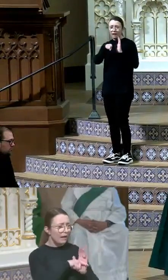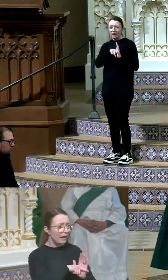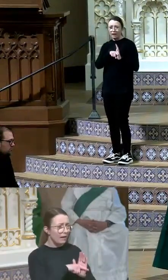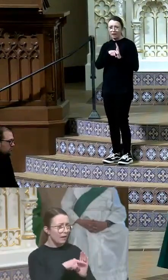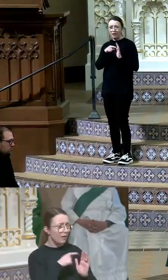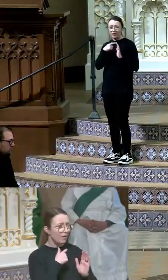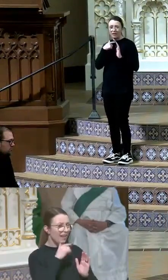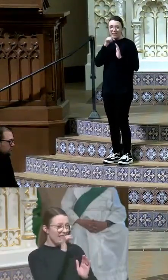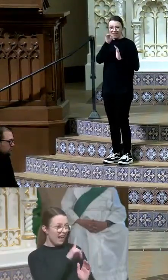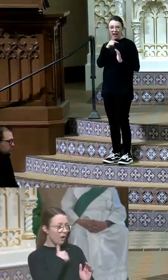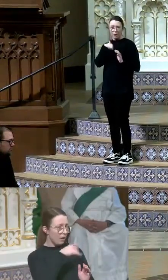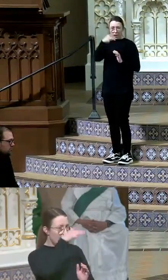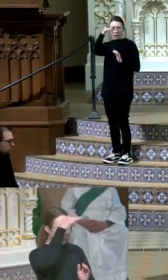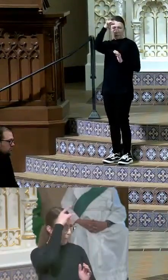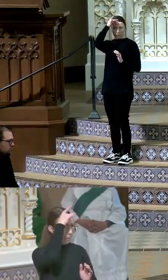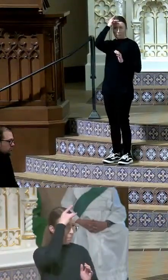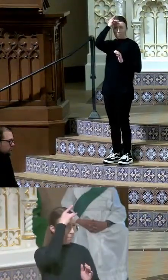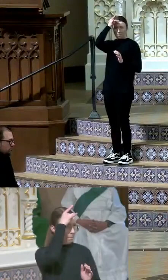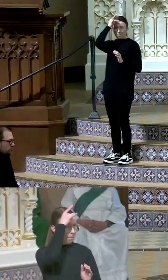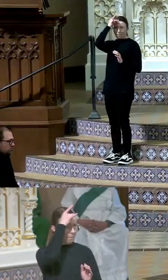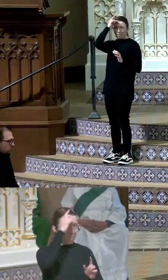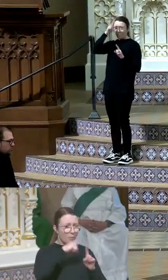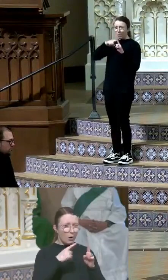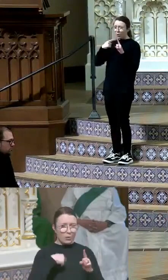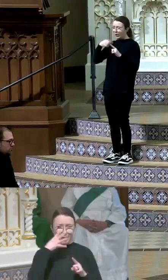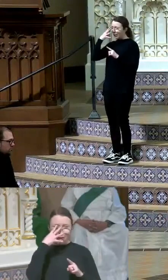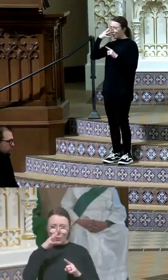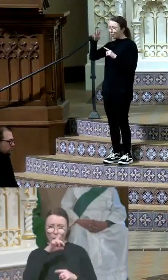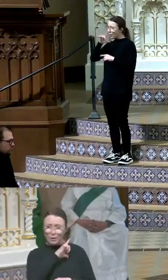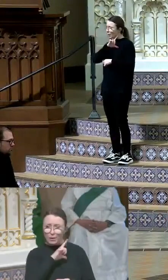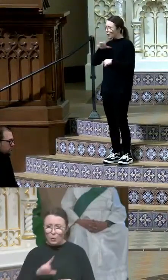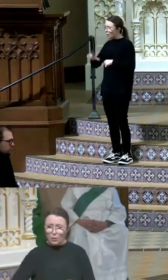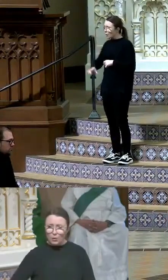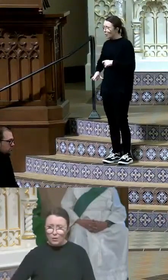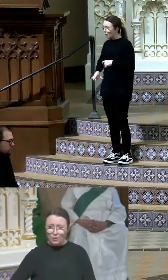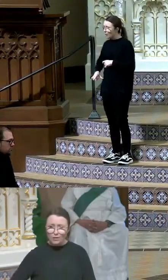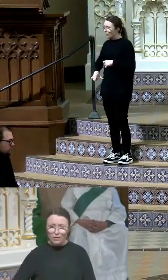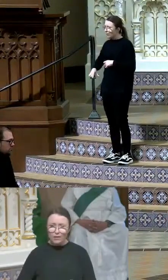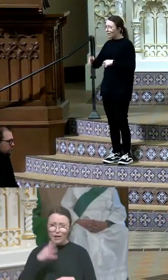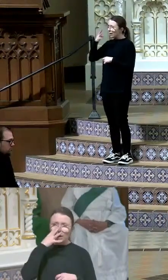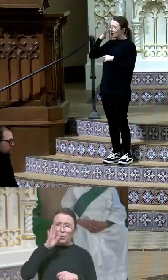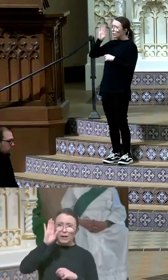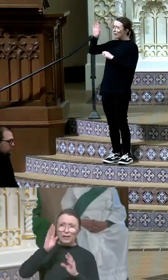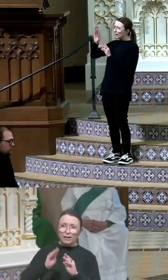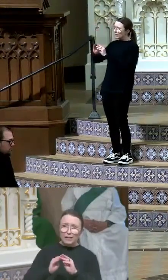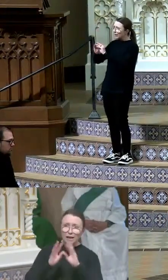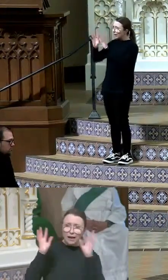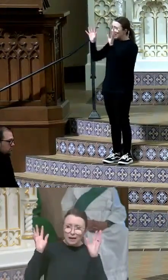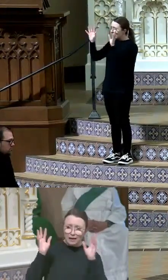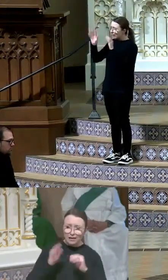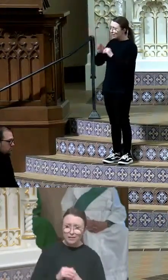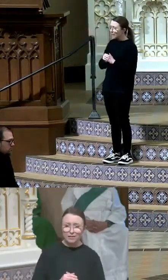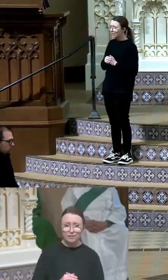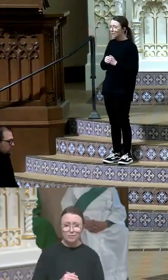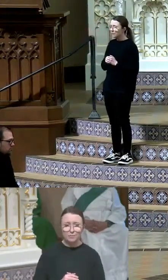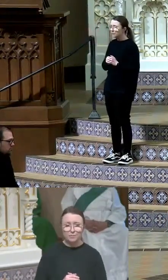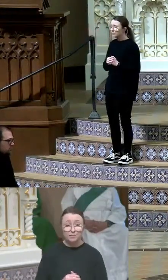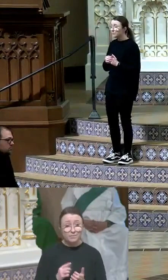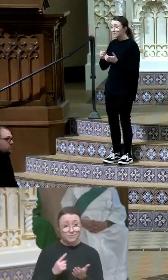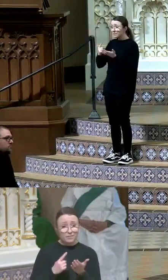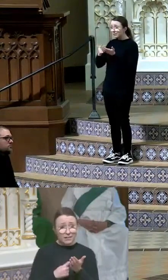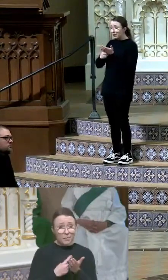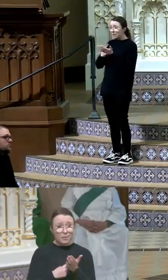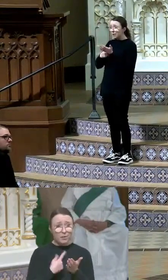Lord and the riches of the light. How much are we just